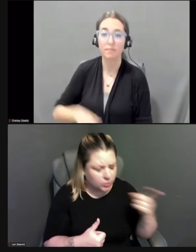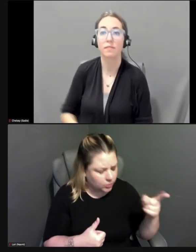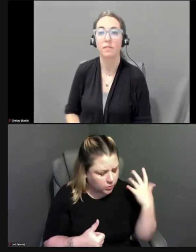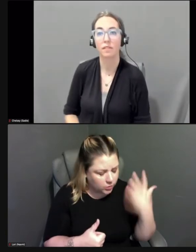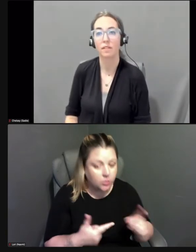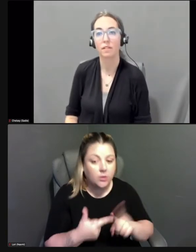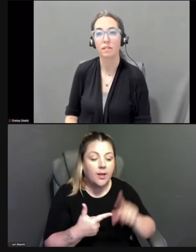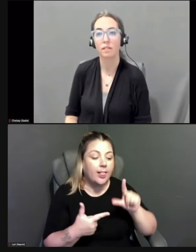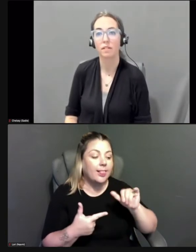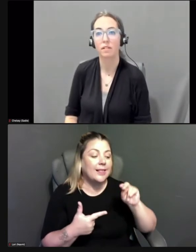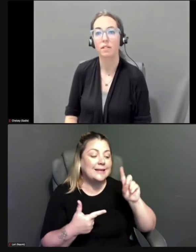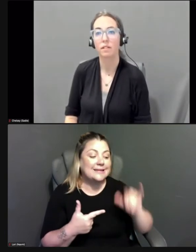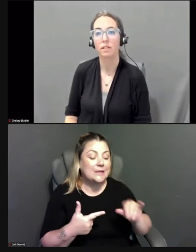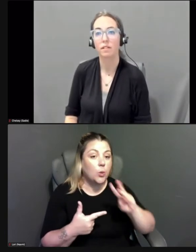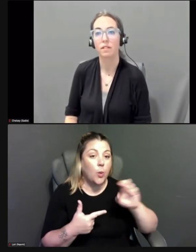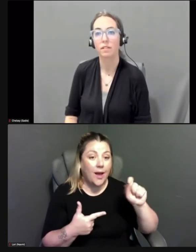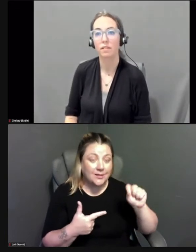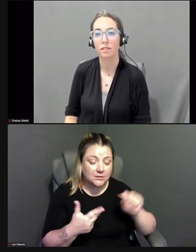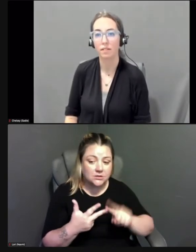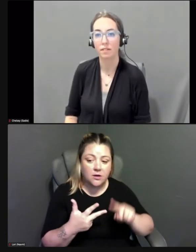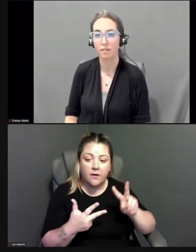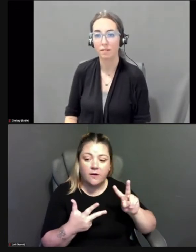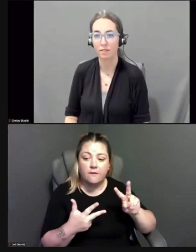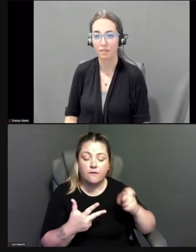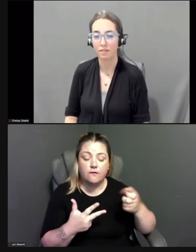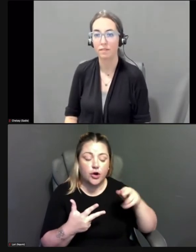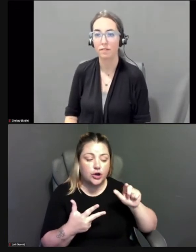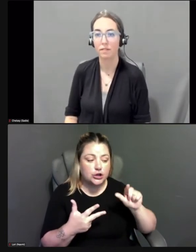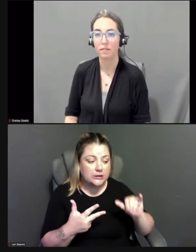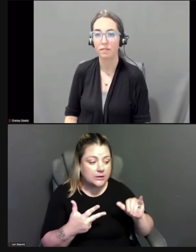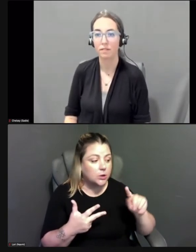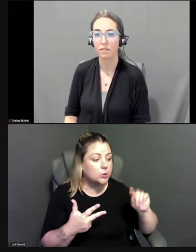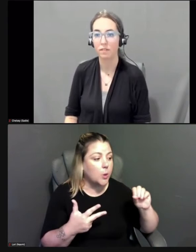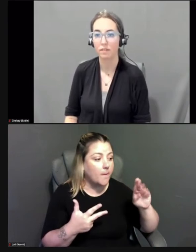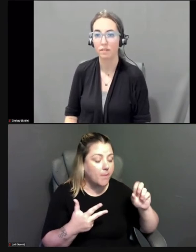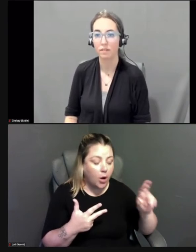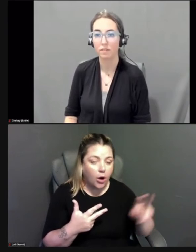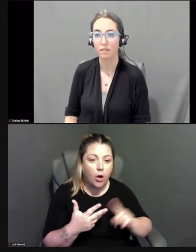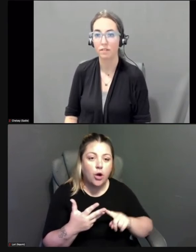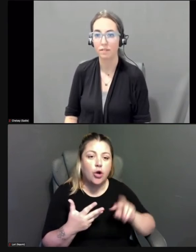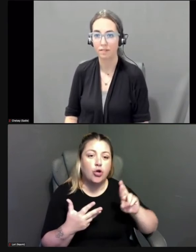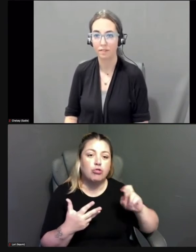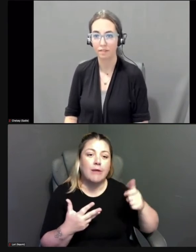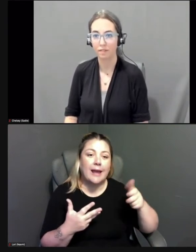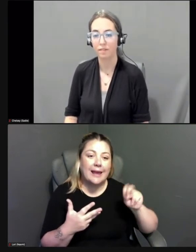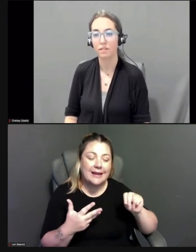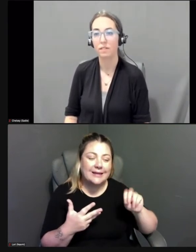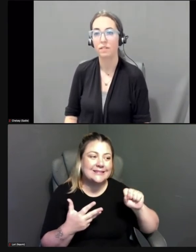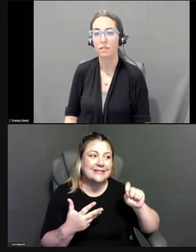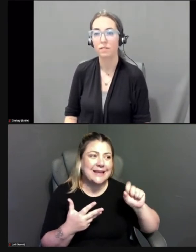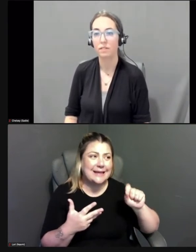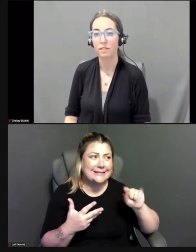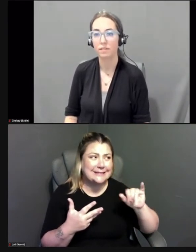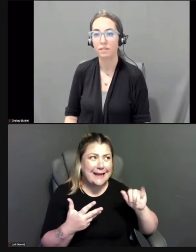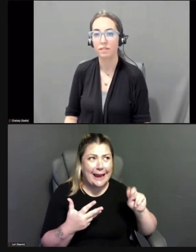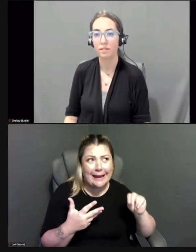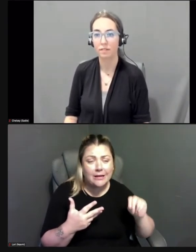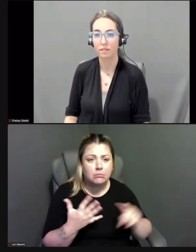West, Virgie Tovar, Reagan Chastain, Lindley Ashline,